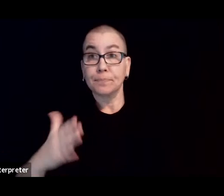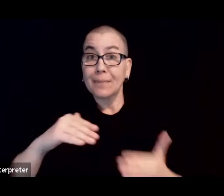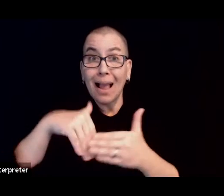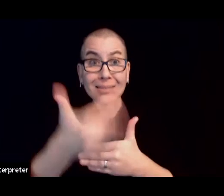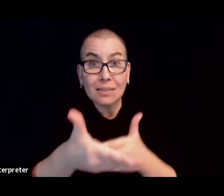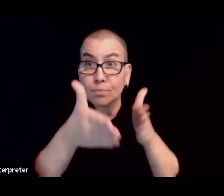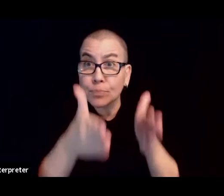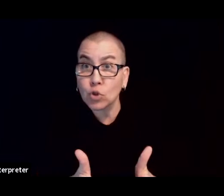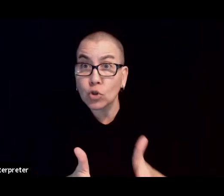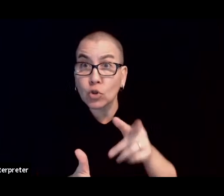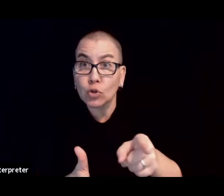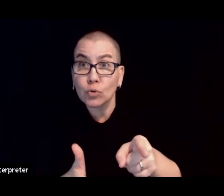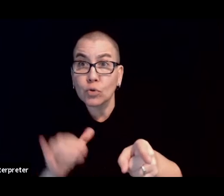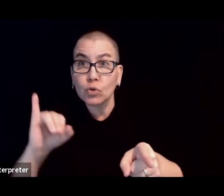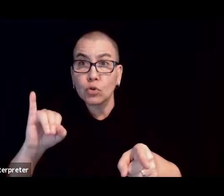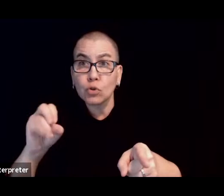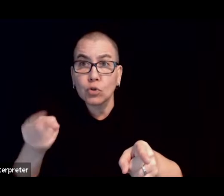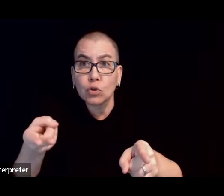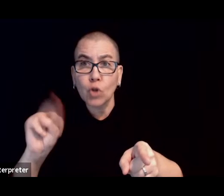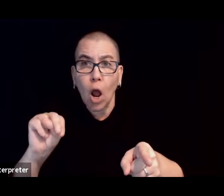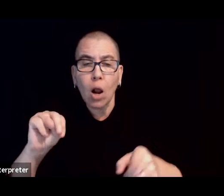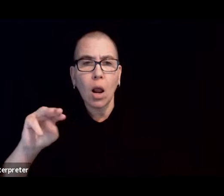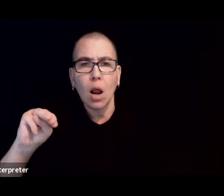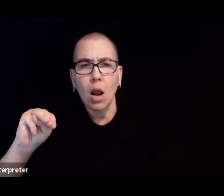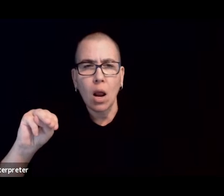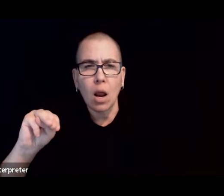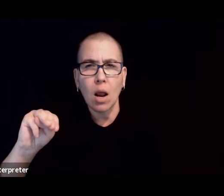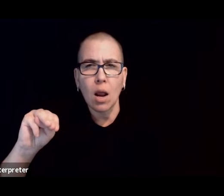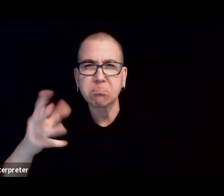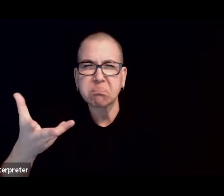line is now open. You may ask your question.